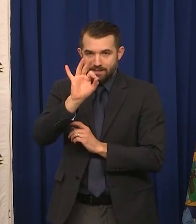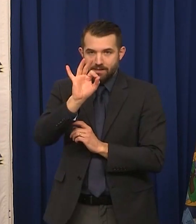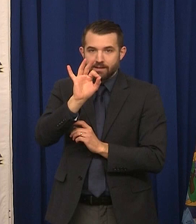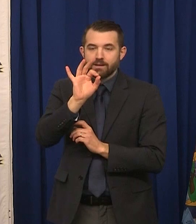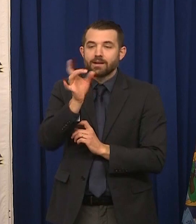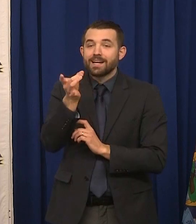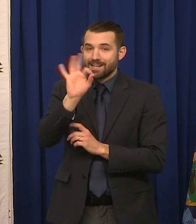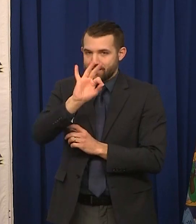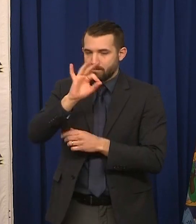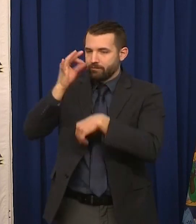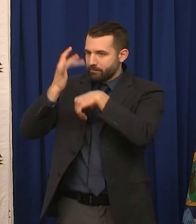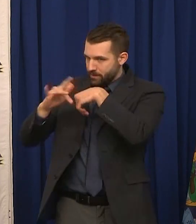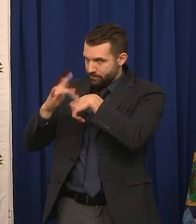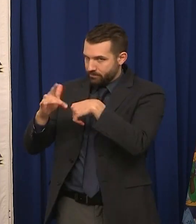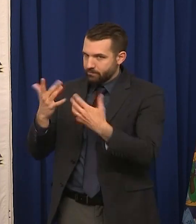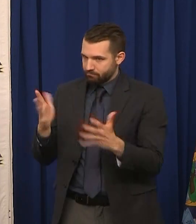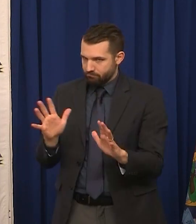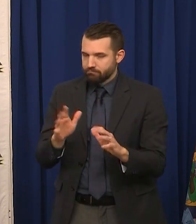emergency like this.